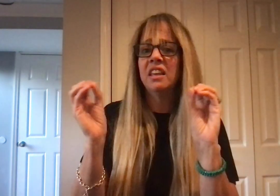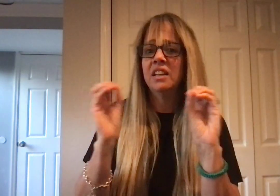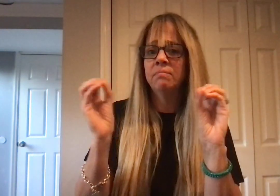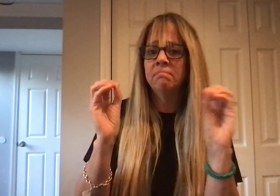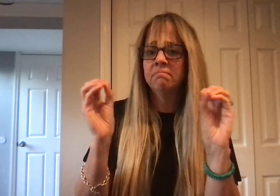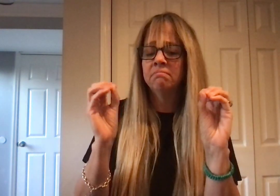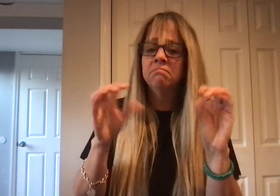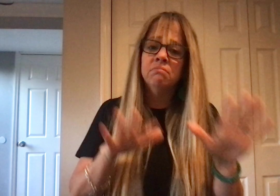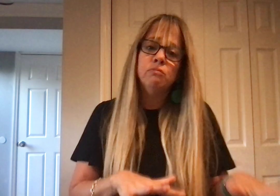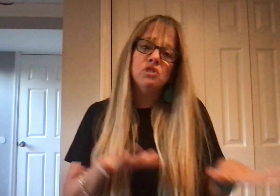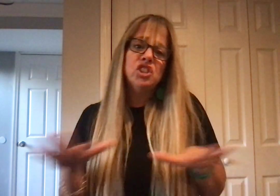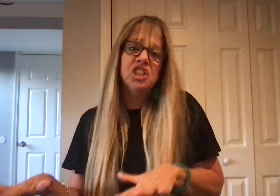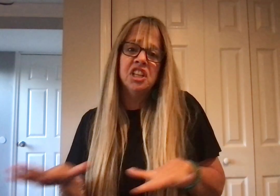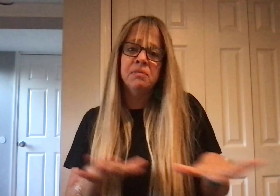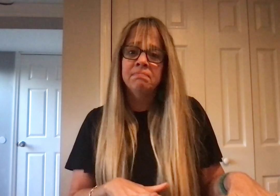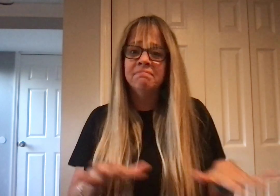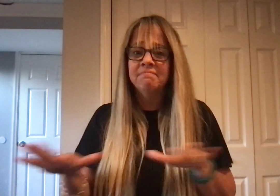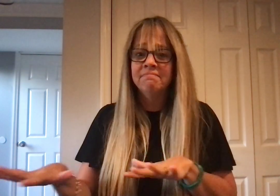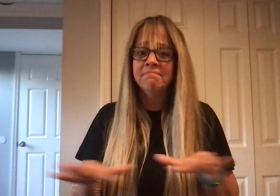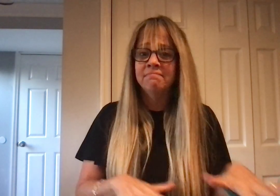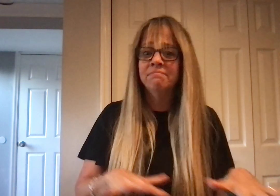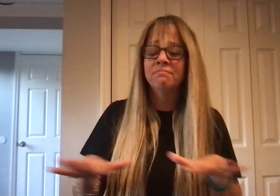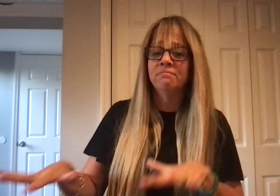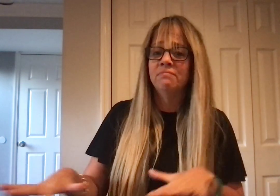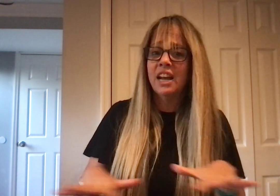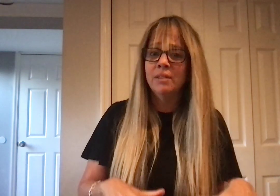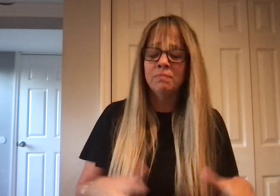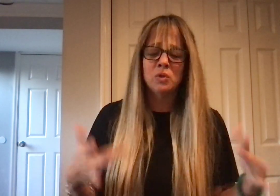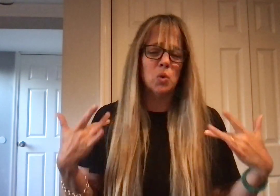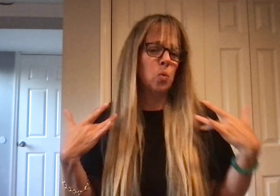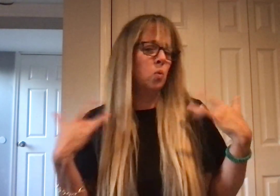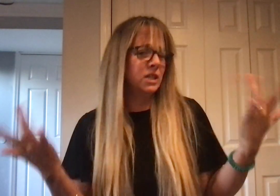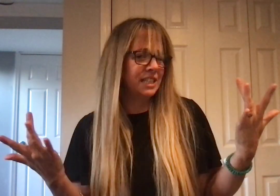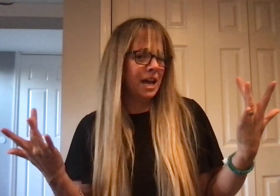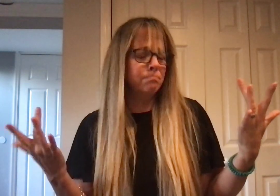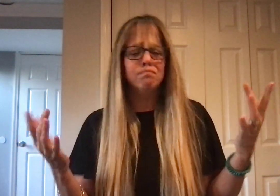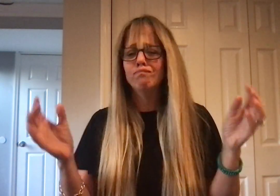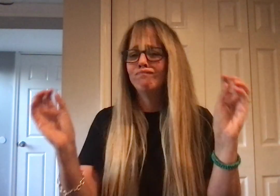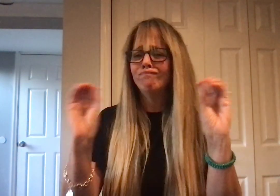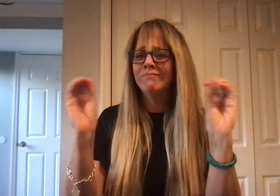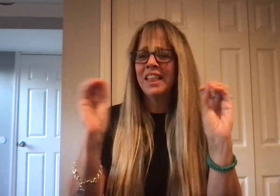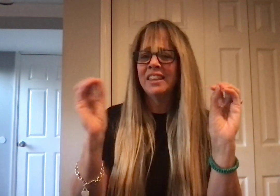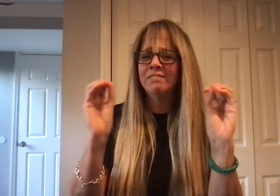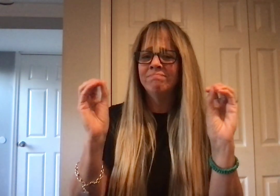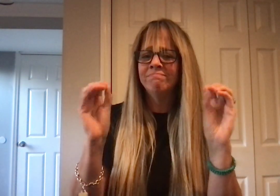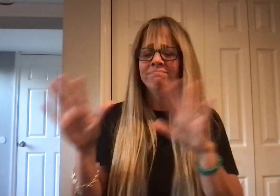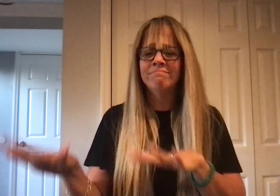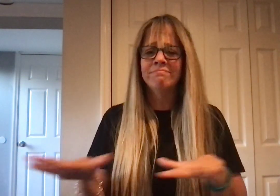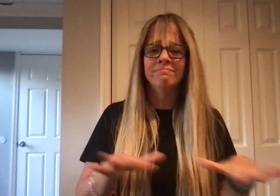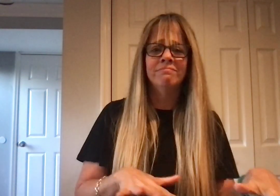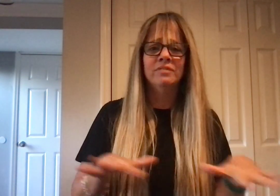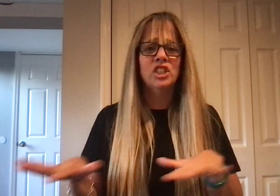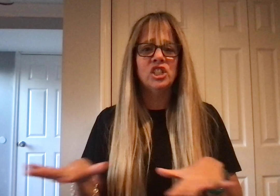Nothing. Just chilling. Right? So what's up? Nothing. Just